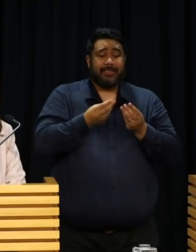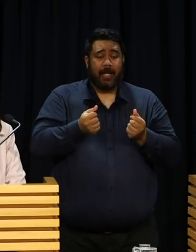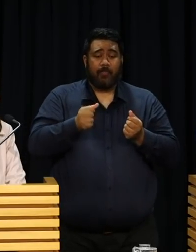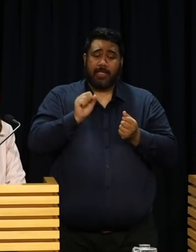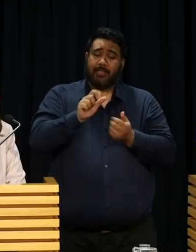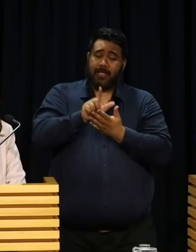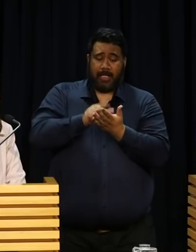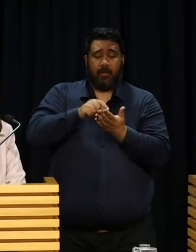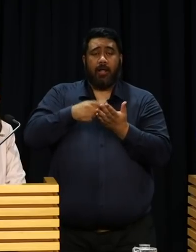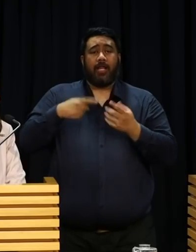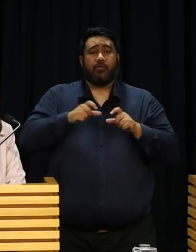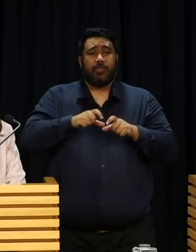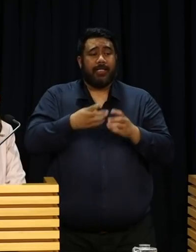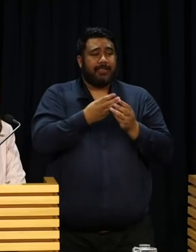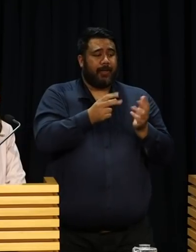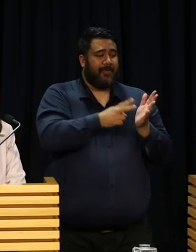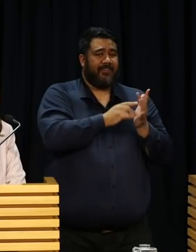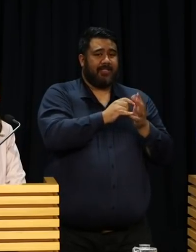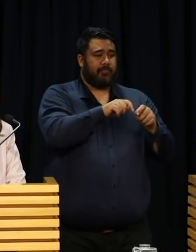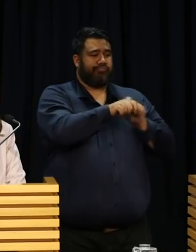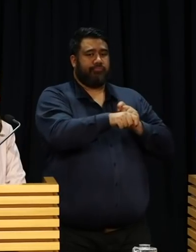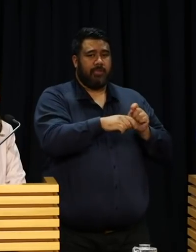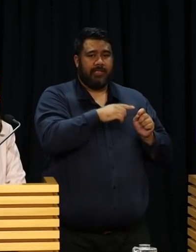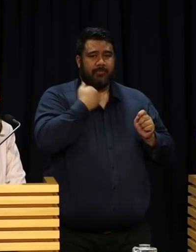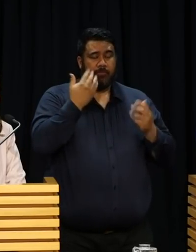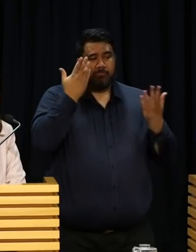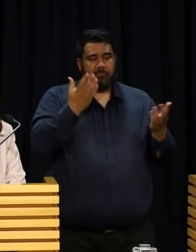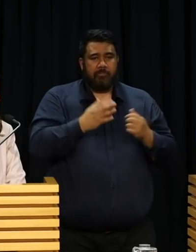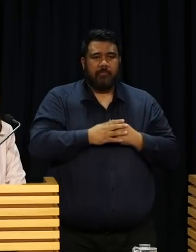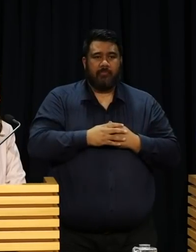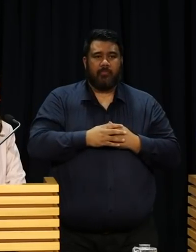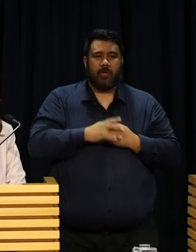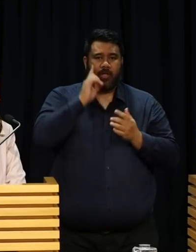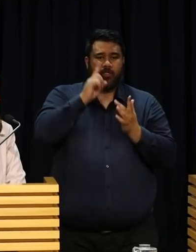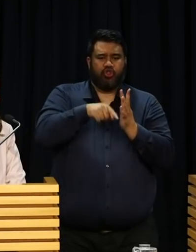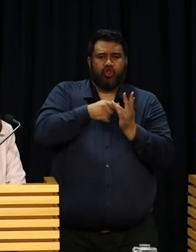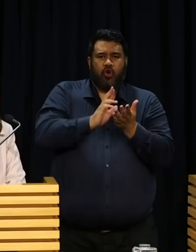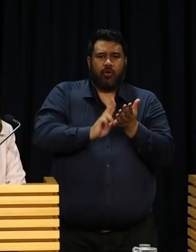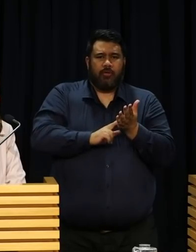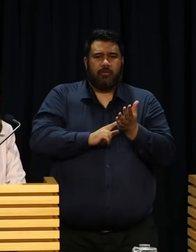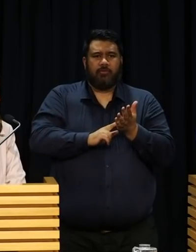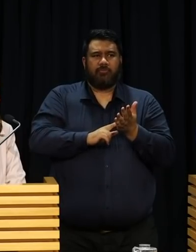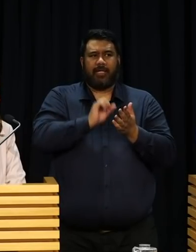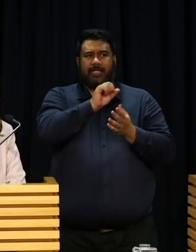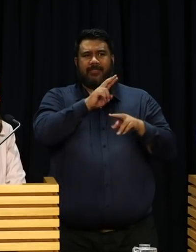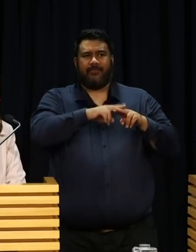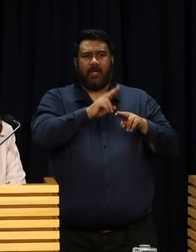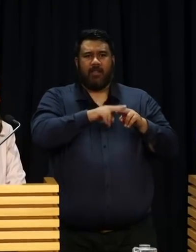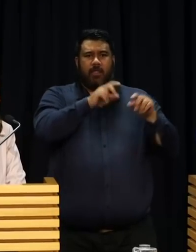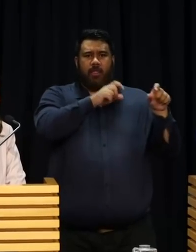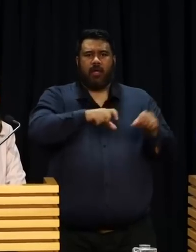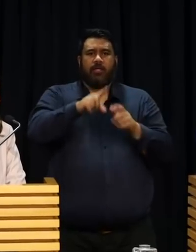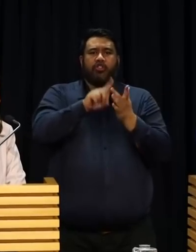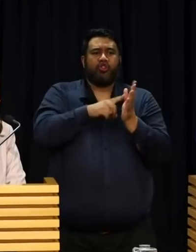expired. I don't know whether Jerome would mind me mention that his father was an overstayer, was deported. Jerome